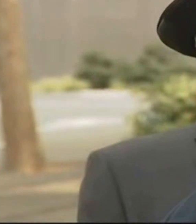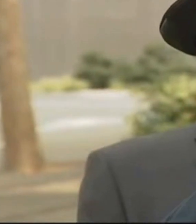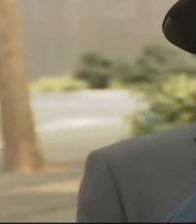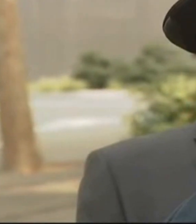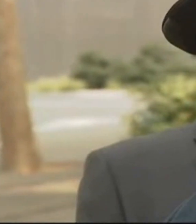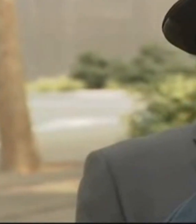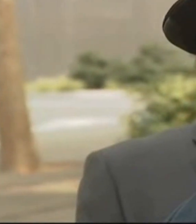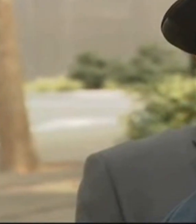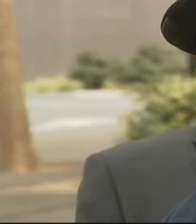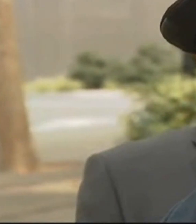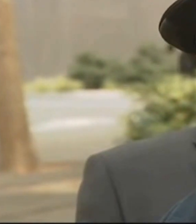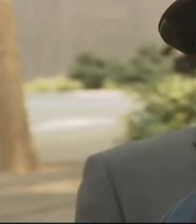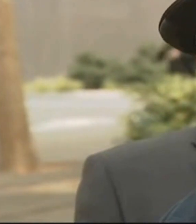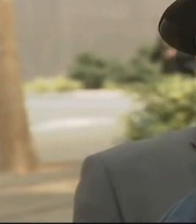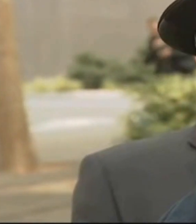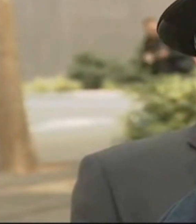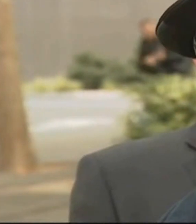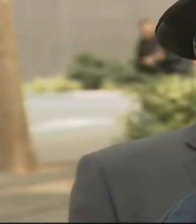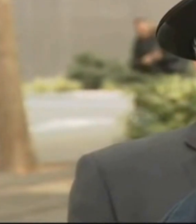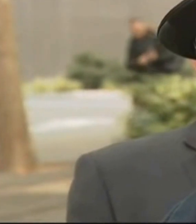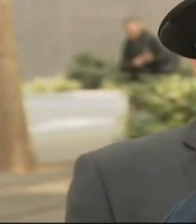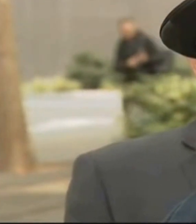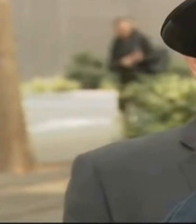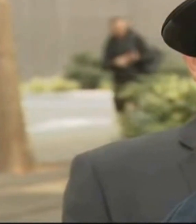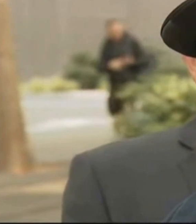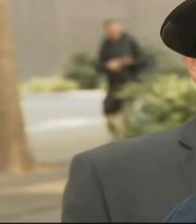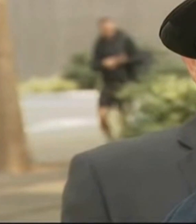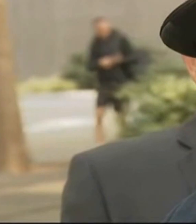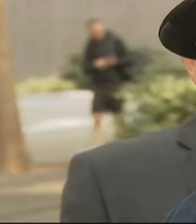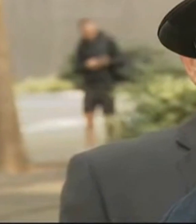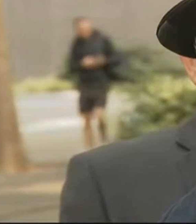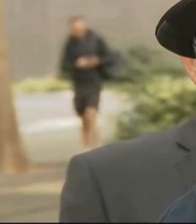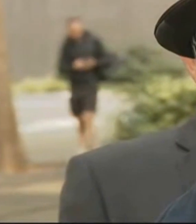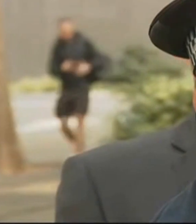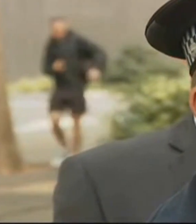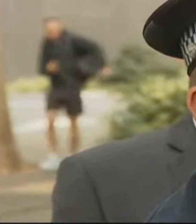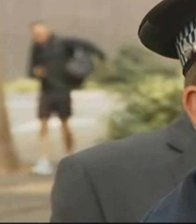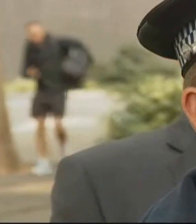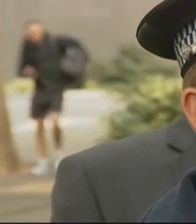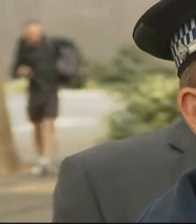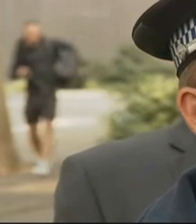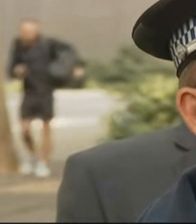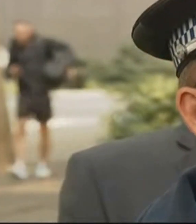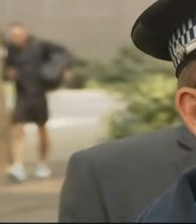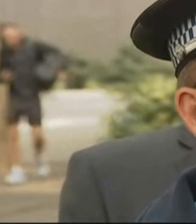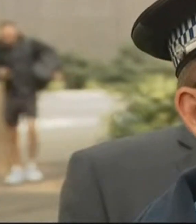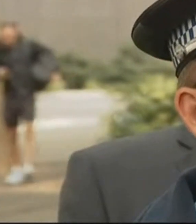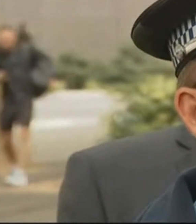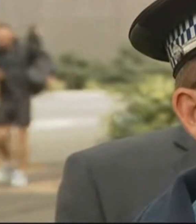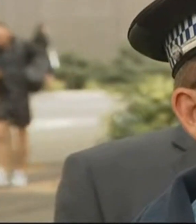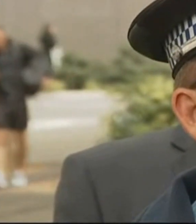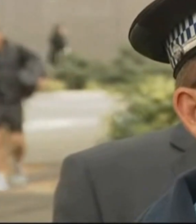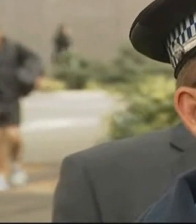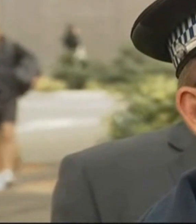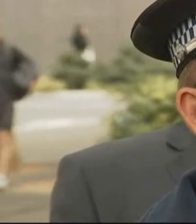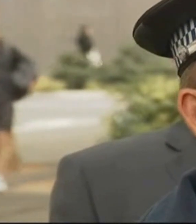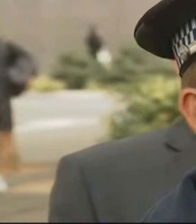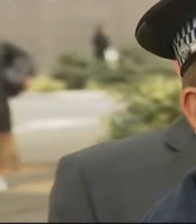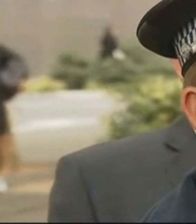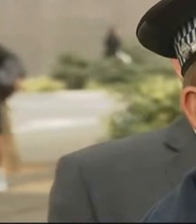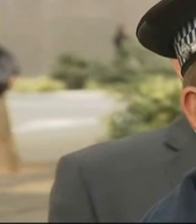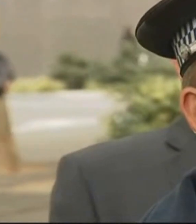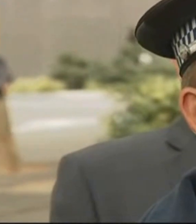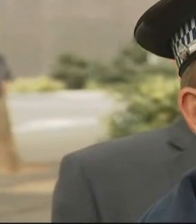That, no doubt, will be part of the investigation. Assistant Commissioner, we've spoken to people who were there on Friday the 3rd. They say that their details